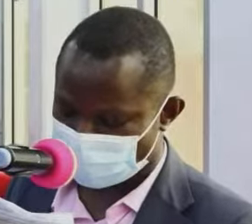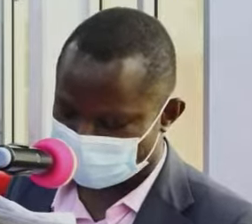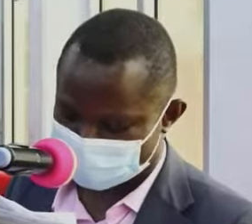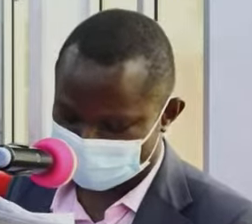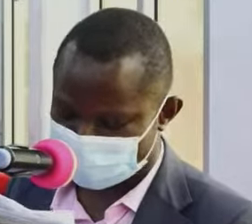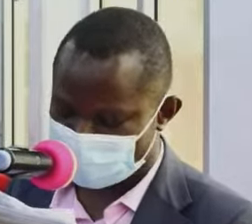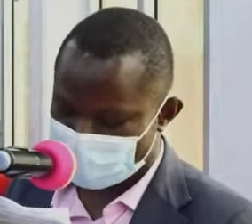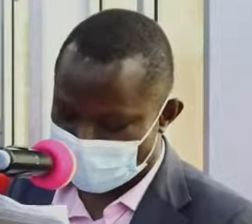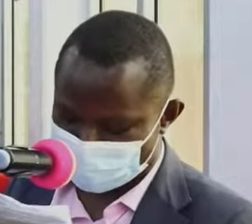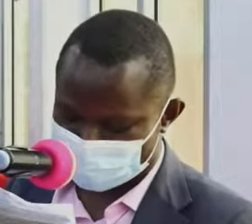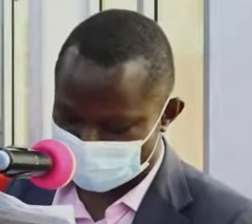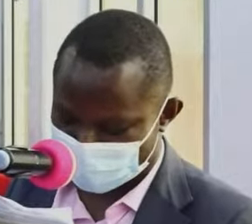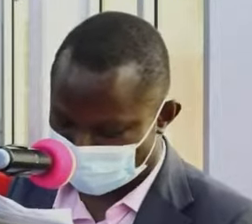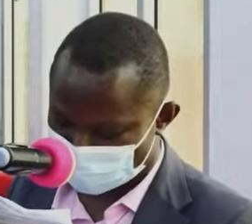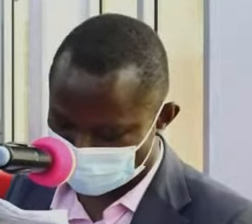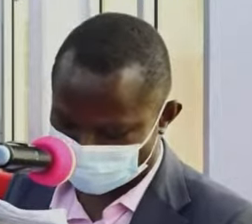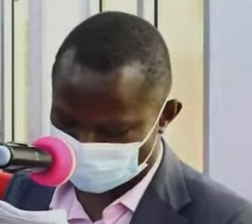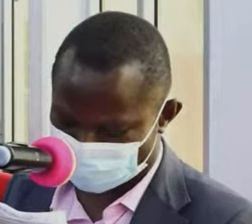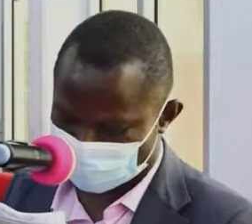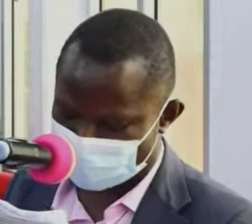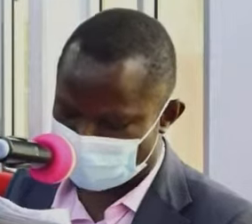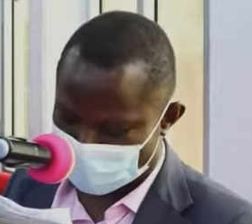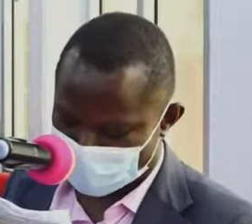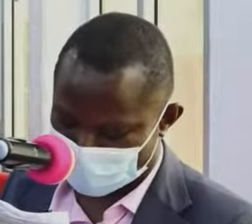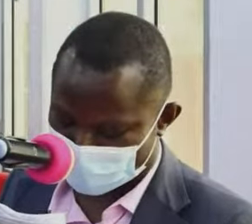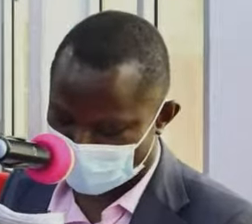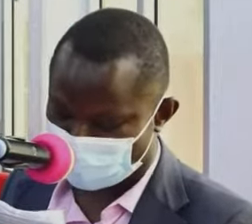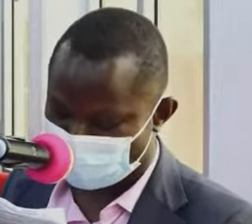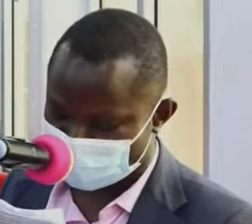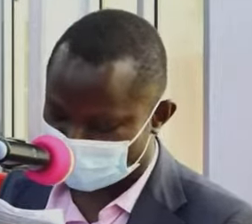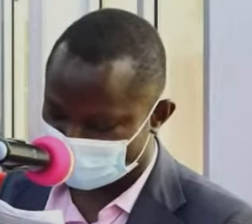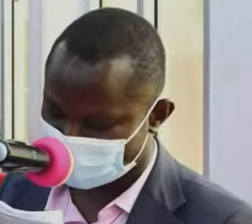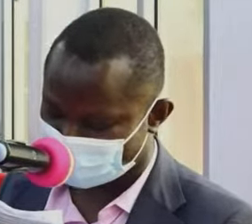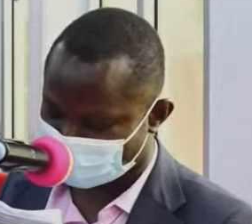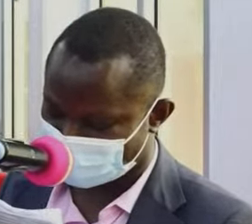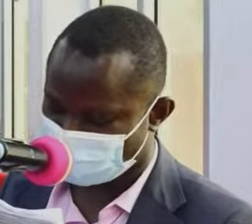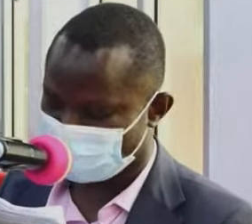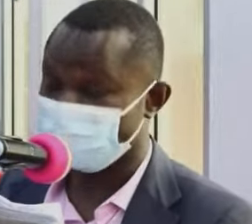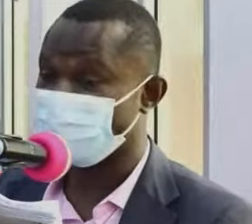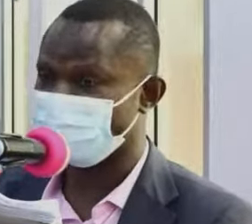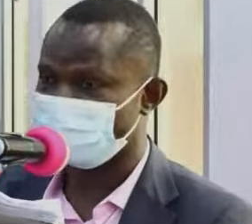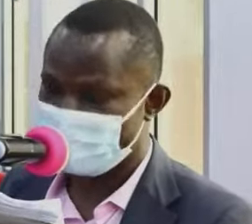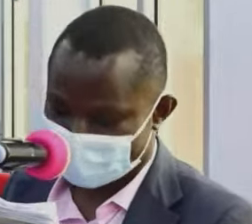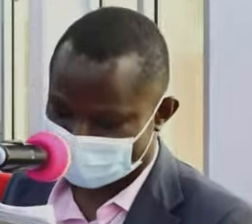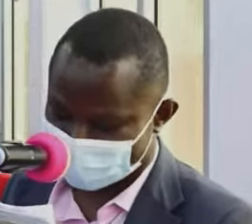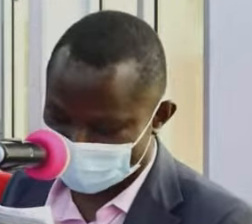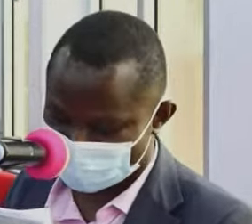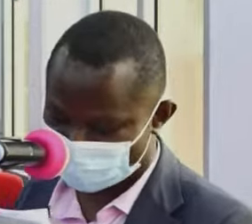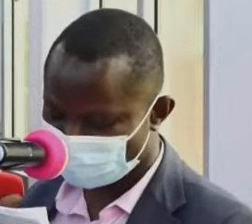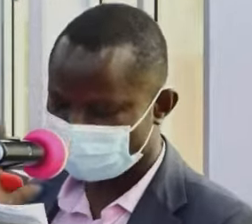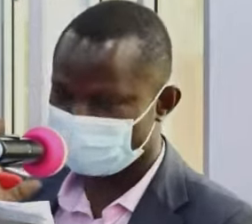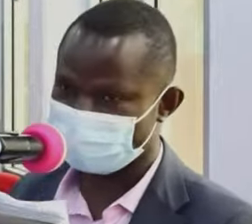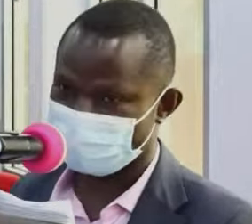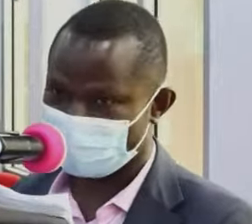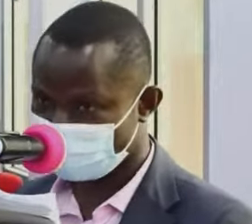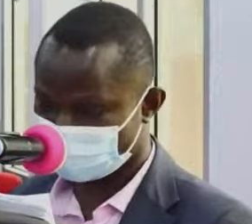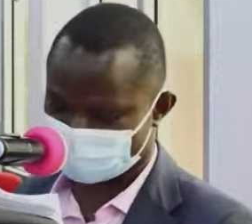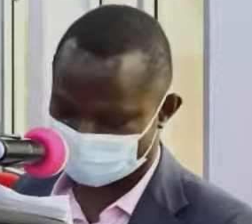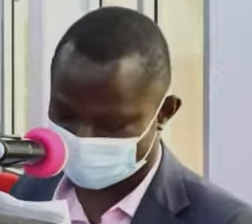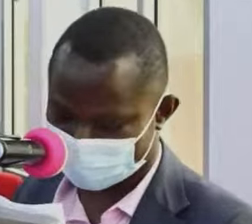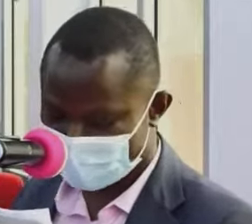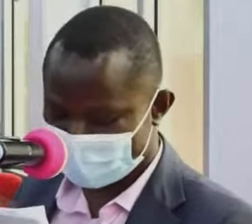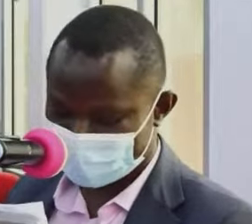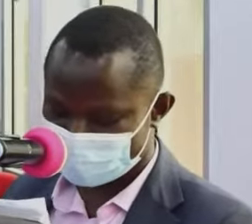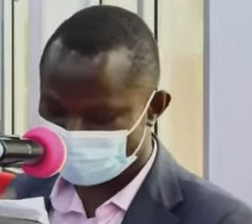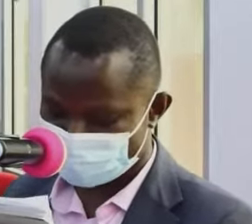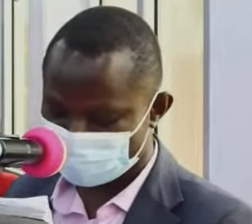million every year, according to Environmental Justice Foundation. It's an NGO interested in the fishing